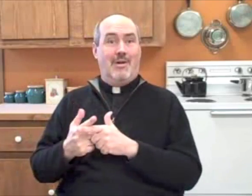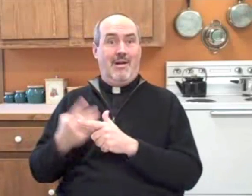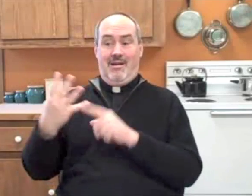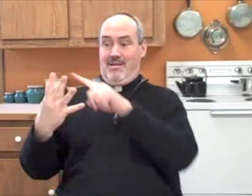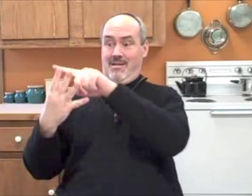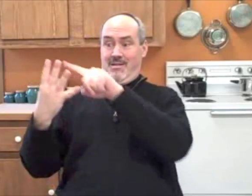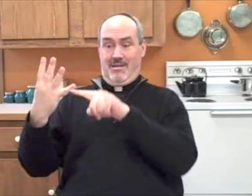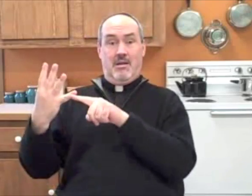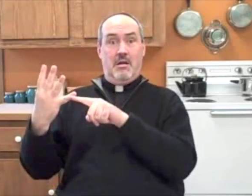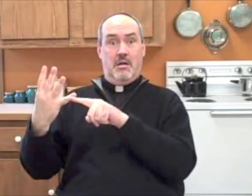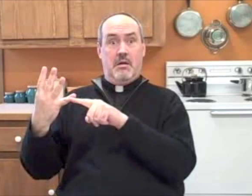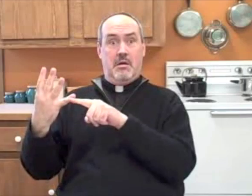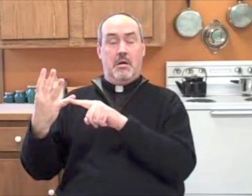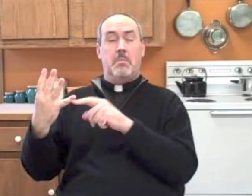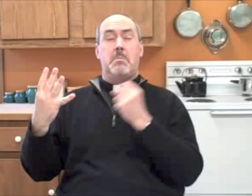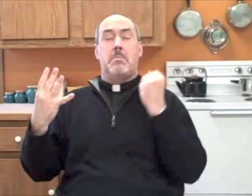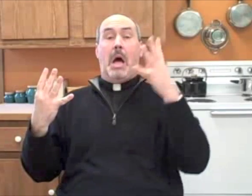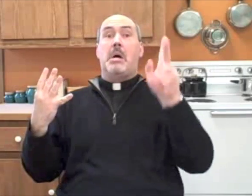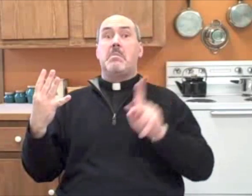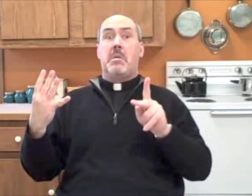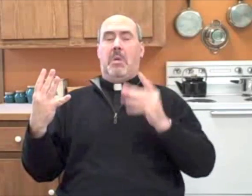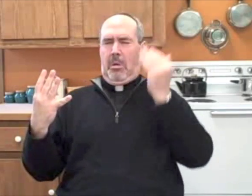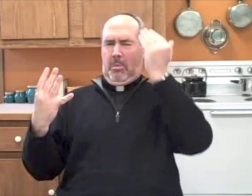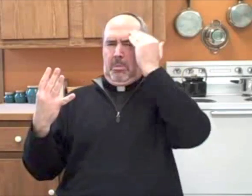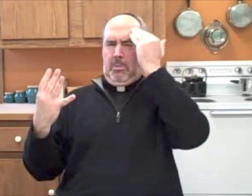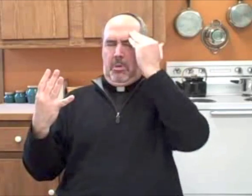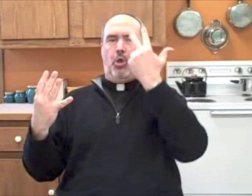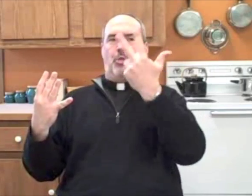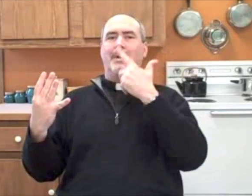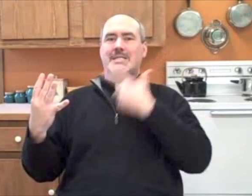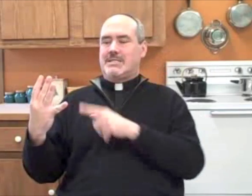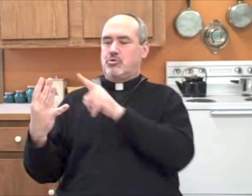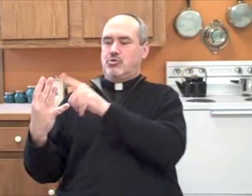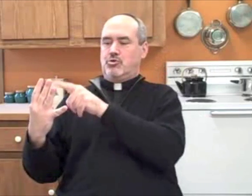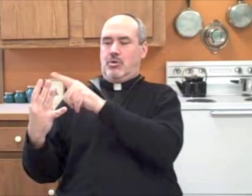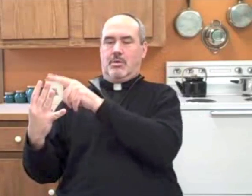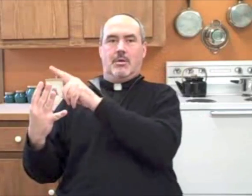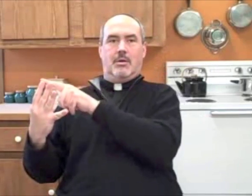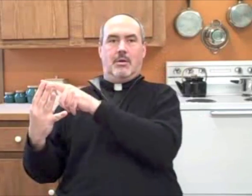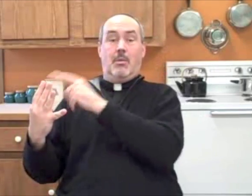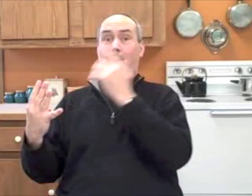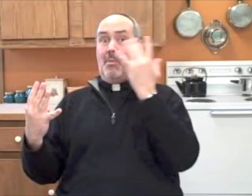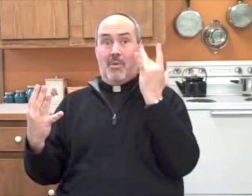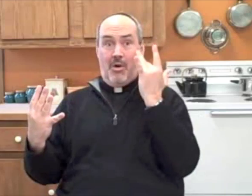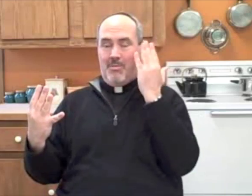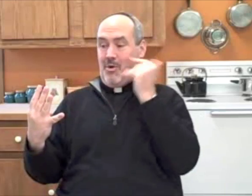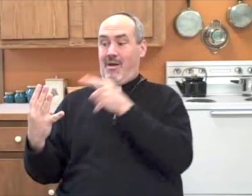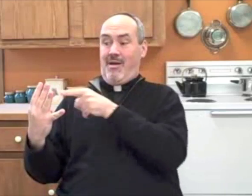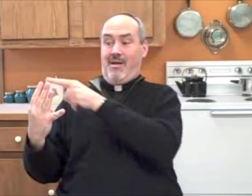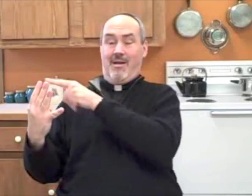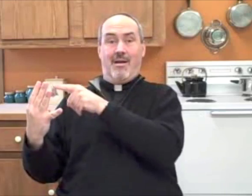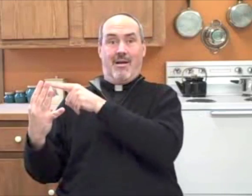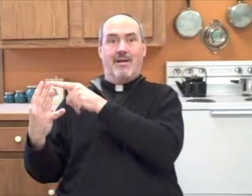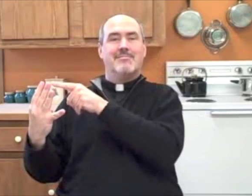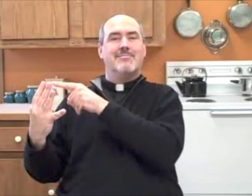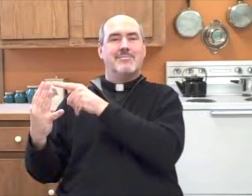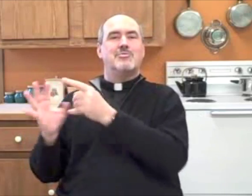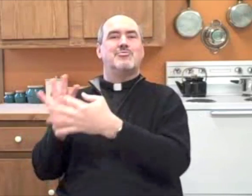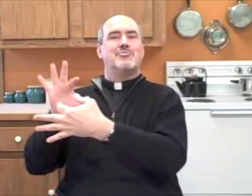surviving sisters. Most people know who the 3 sisters were that were the Carmelite nuns. They were the